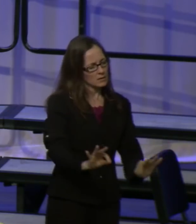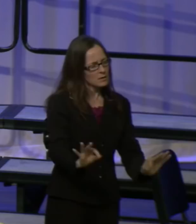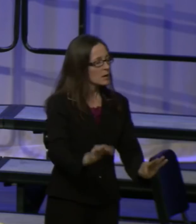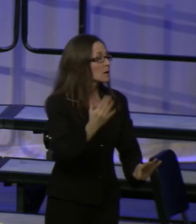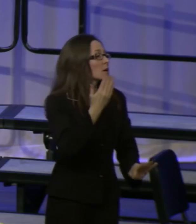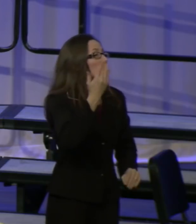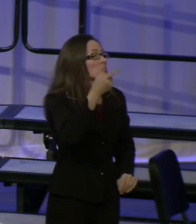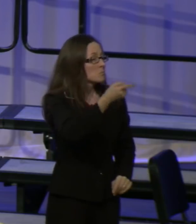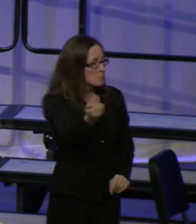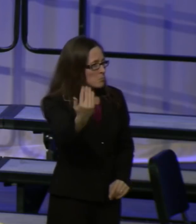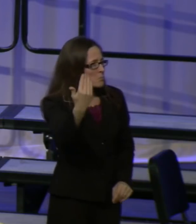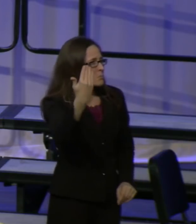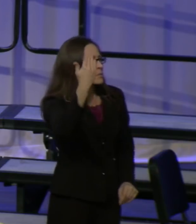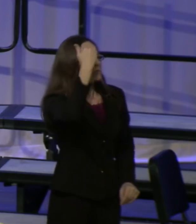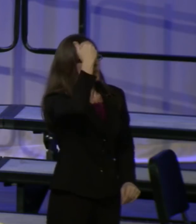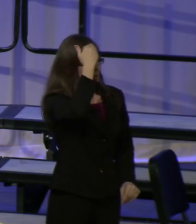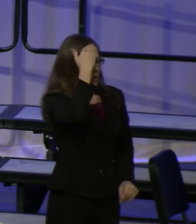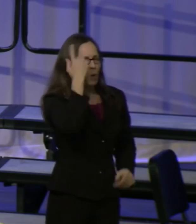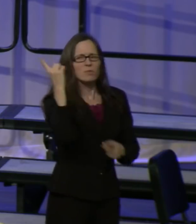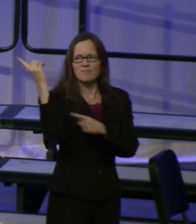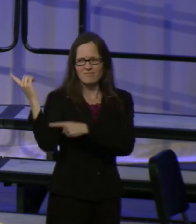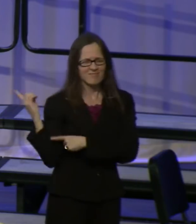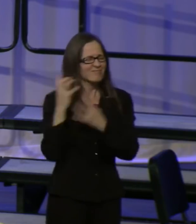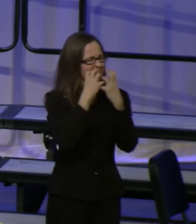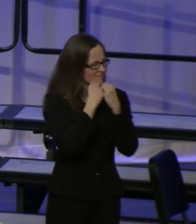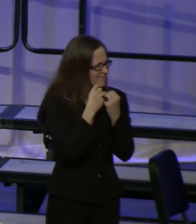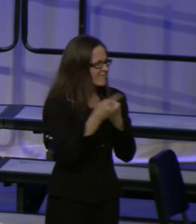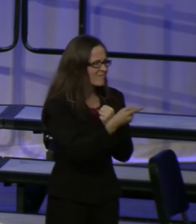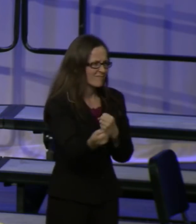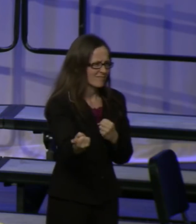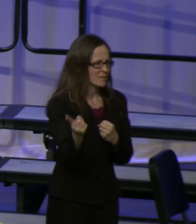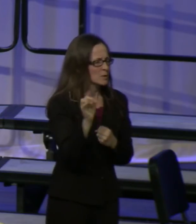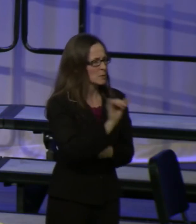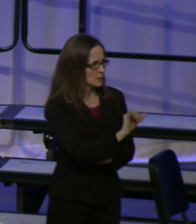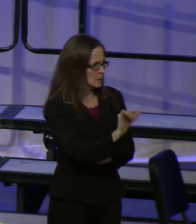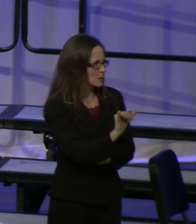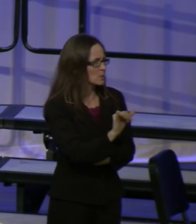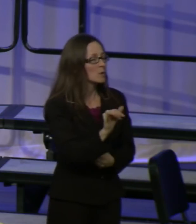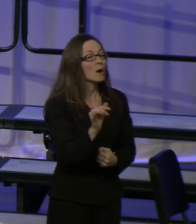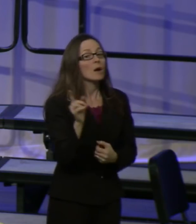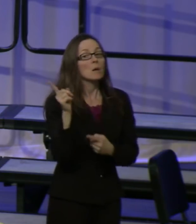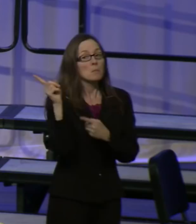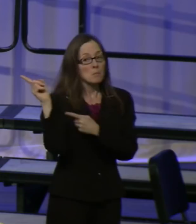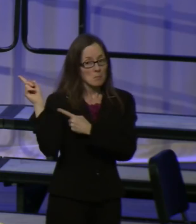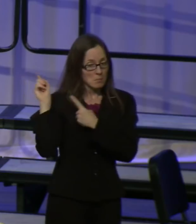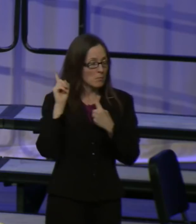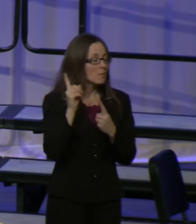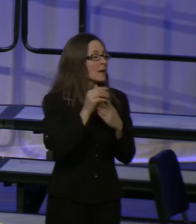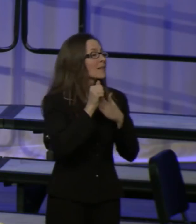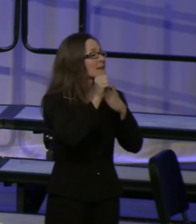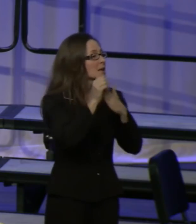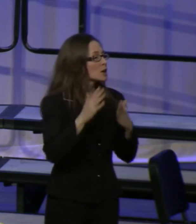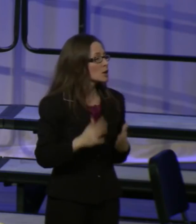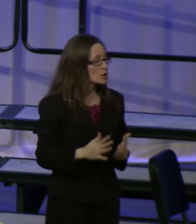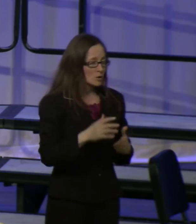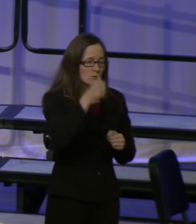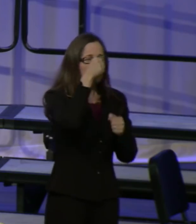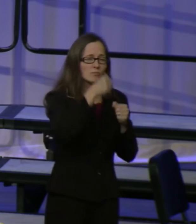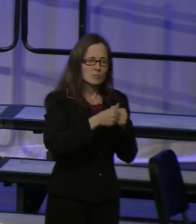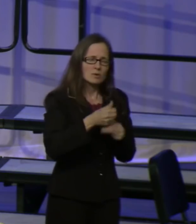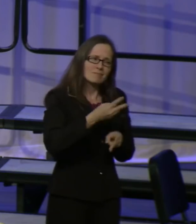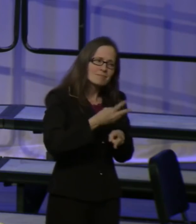too. May these leaders care well for their own health and make time for their